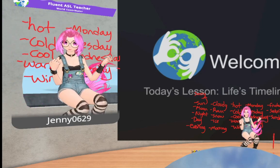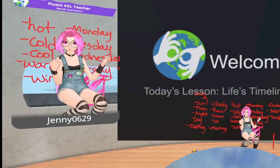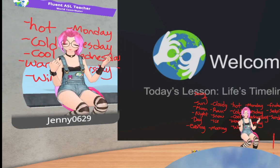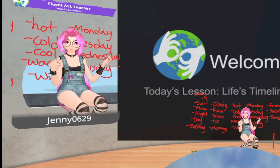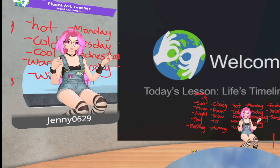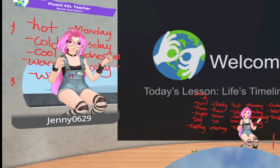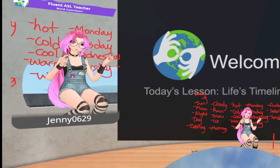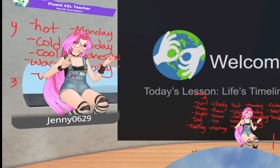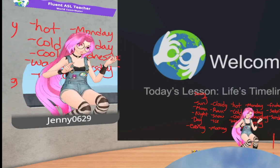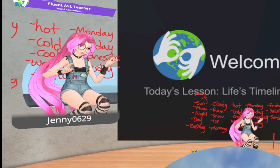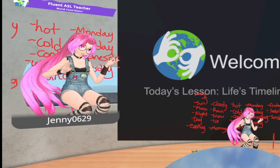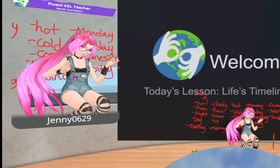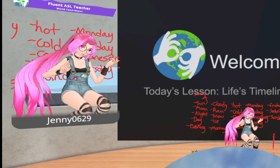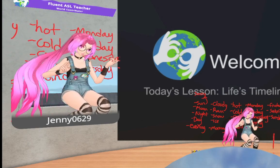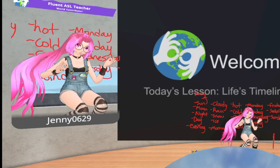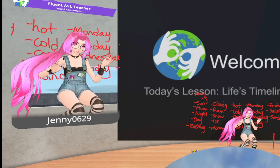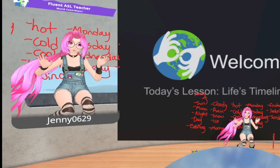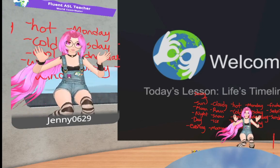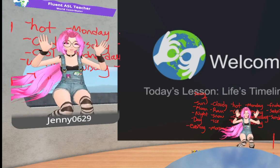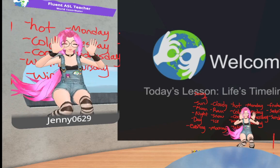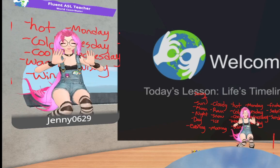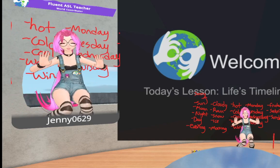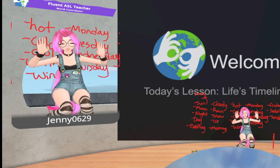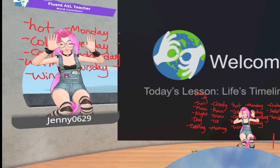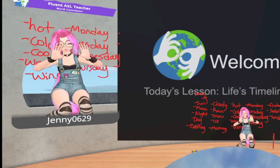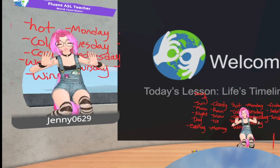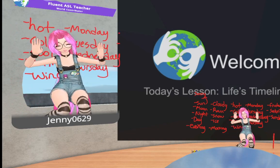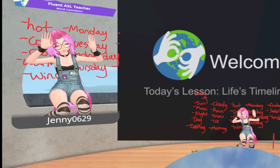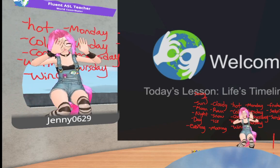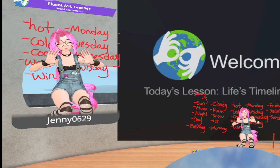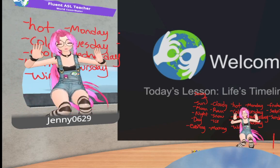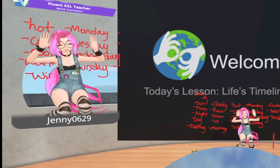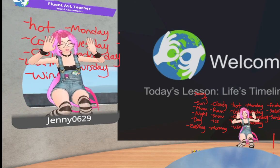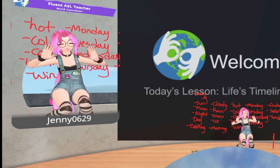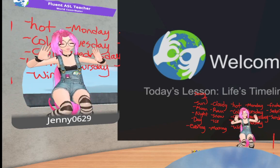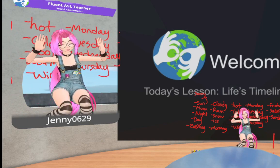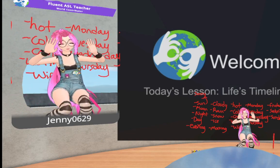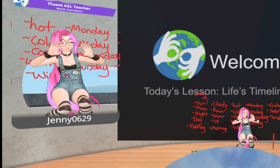do? No, it's not a U. Instead, we're going to go like this.